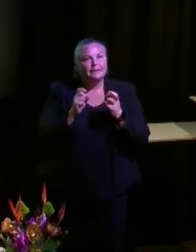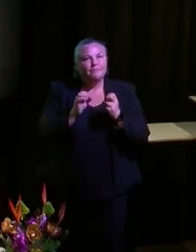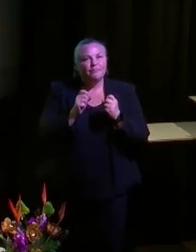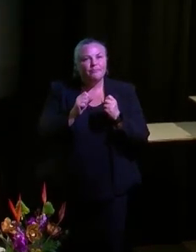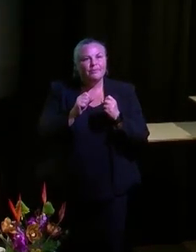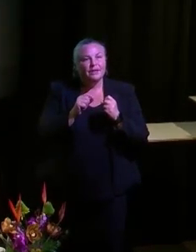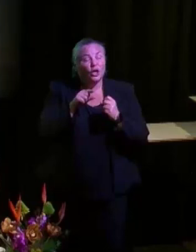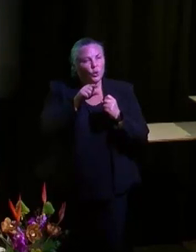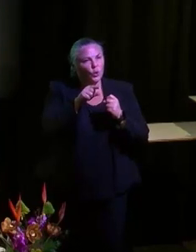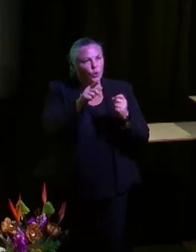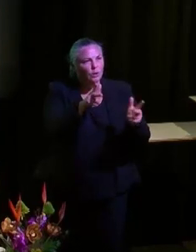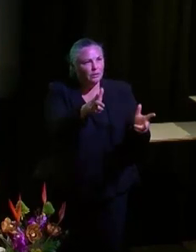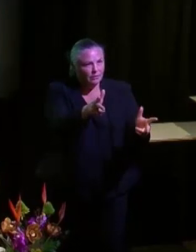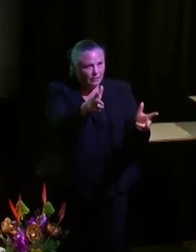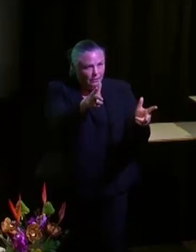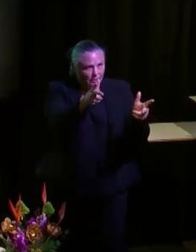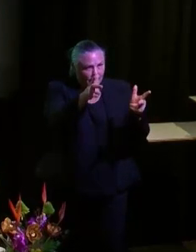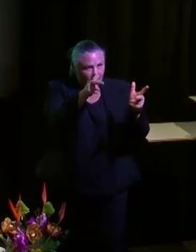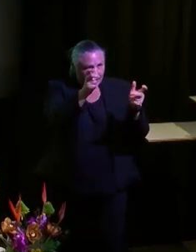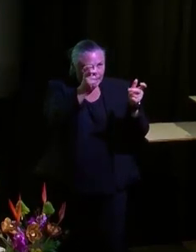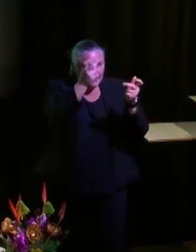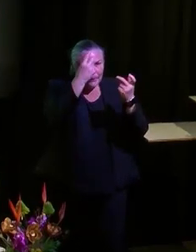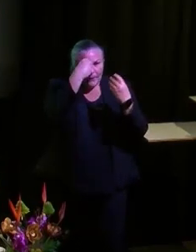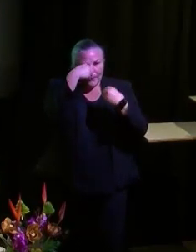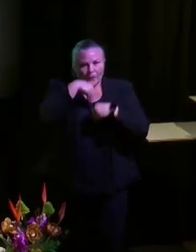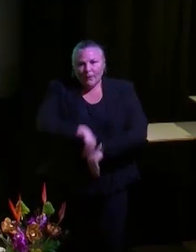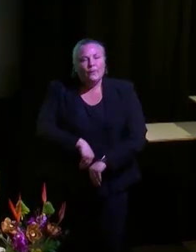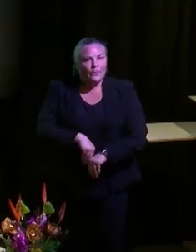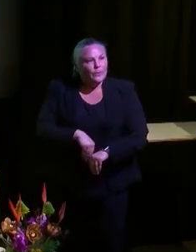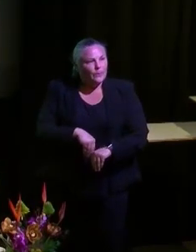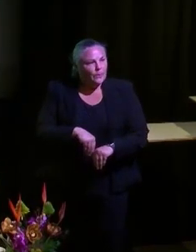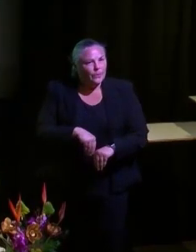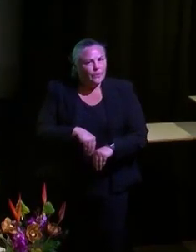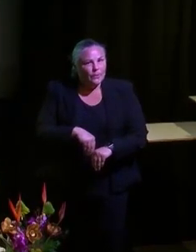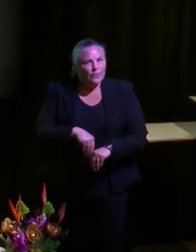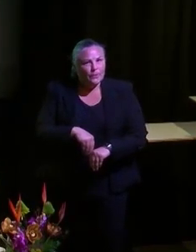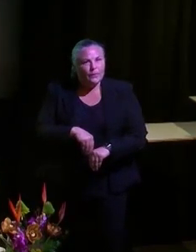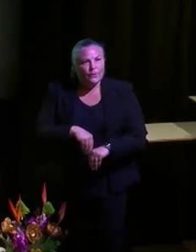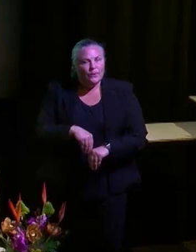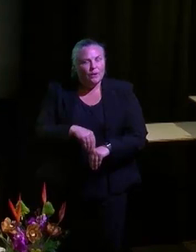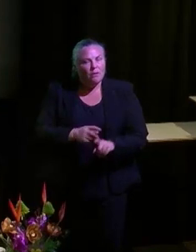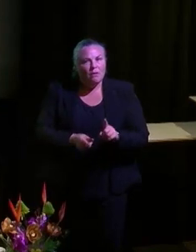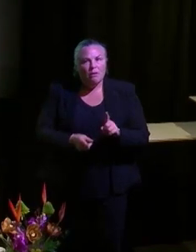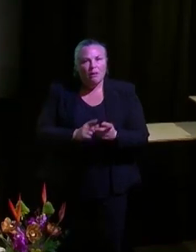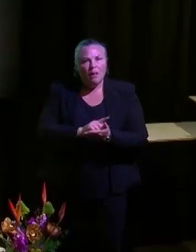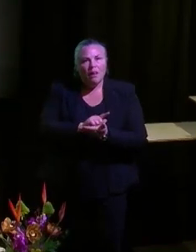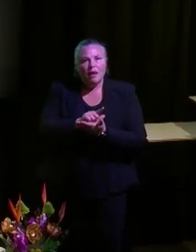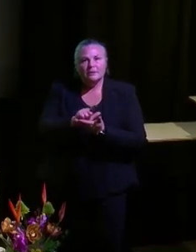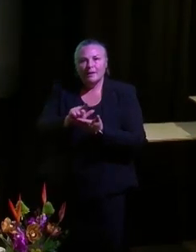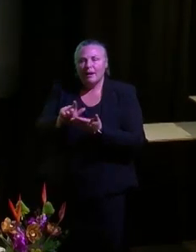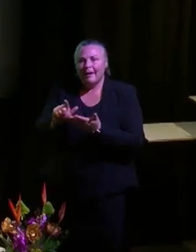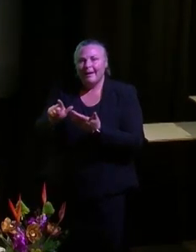swallowing the work, and only then, like the work, it just goes, pew, was in you, and then you realise later it leaks out